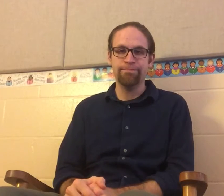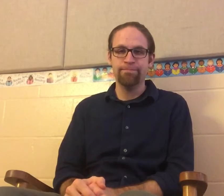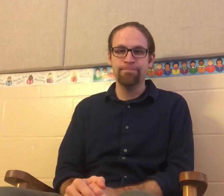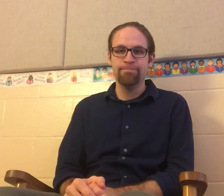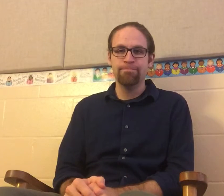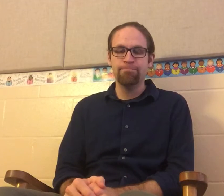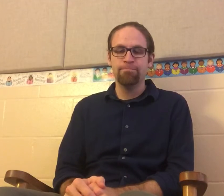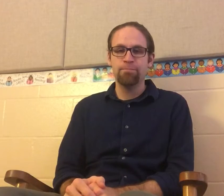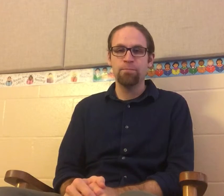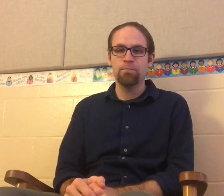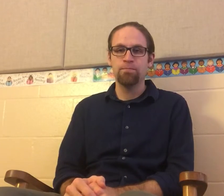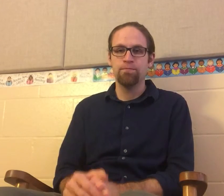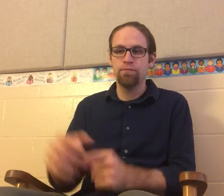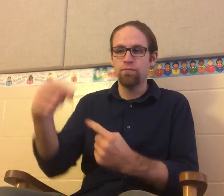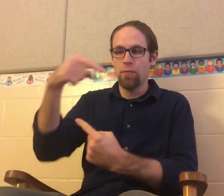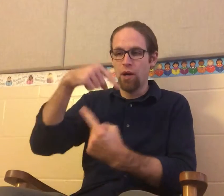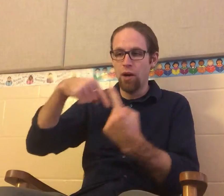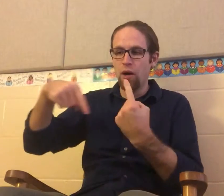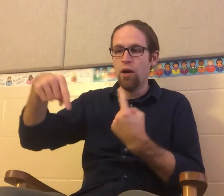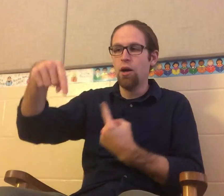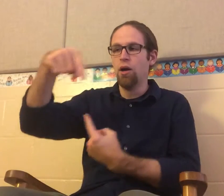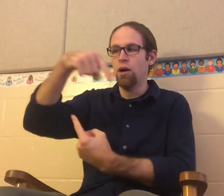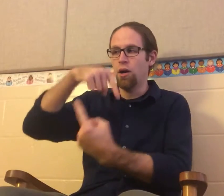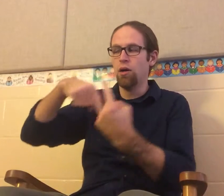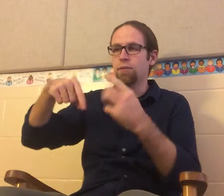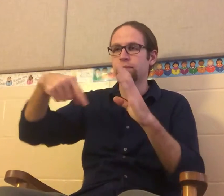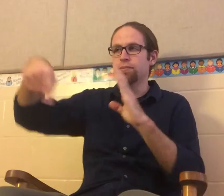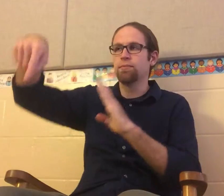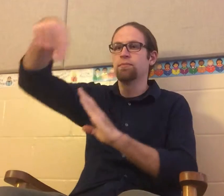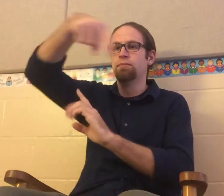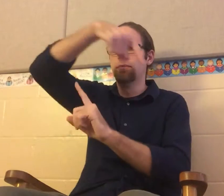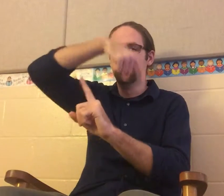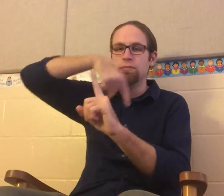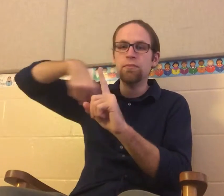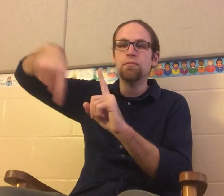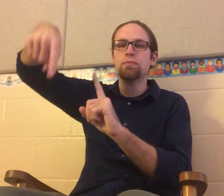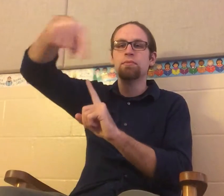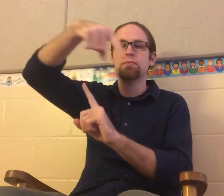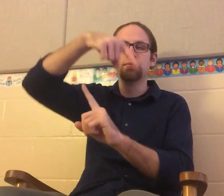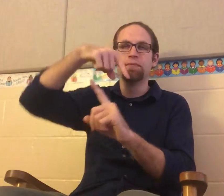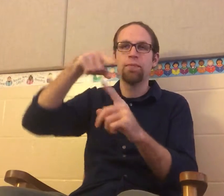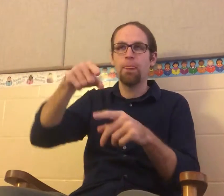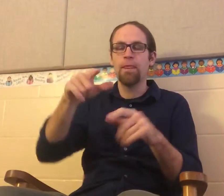The cycle of one complete orbit or revolution of Earth around the sun marks or measures 1 year.